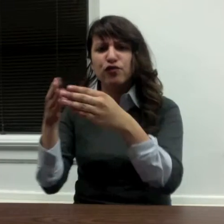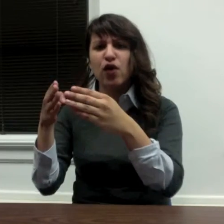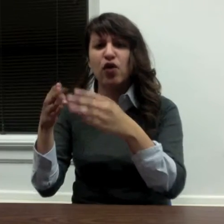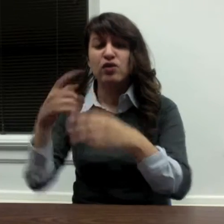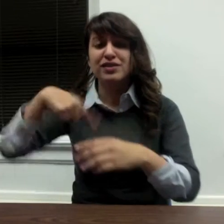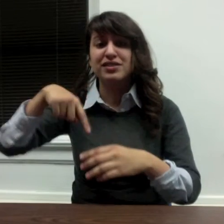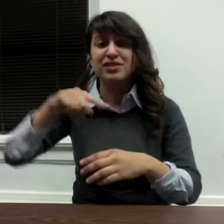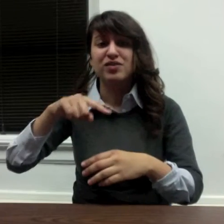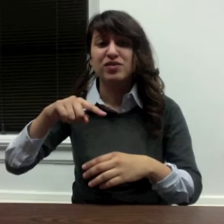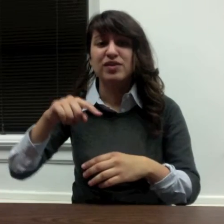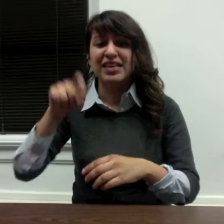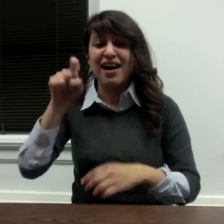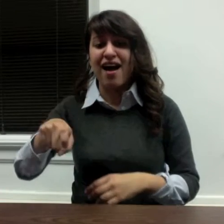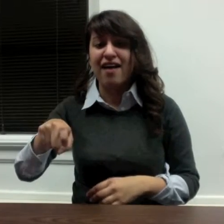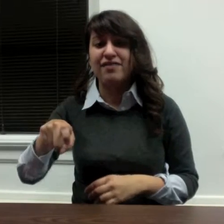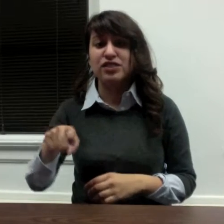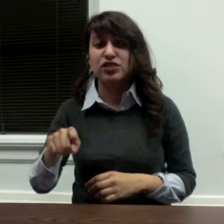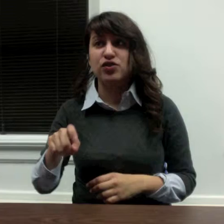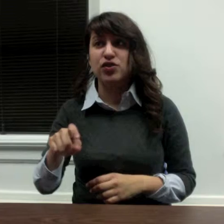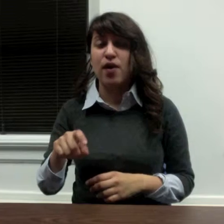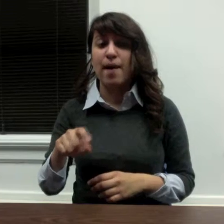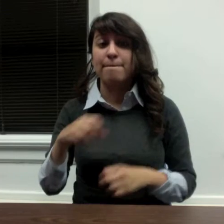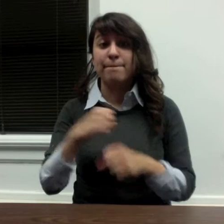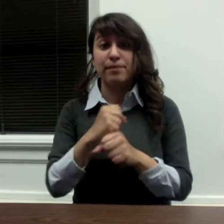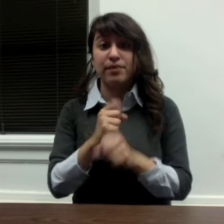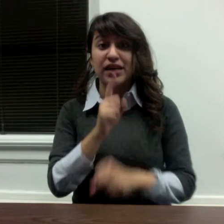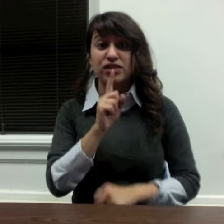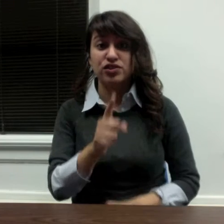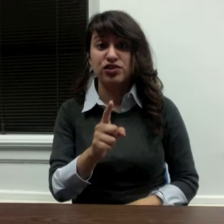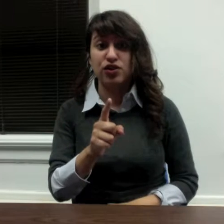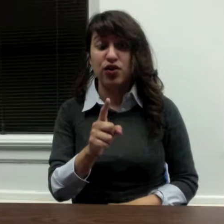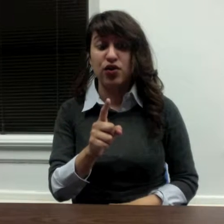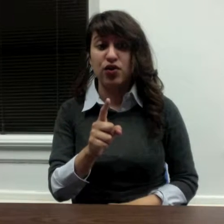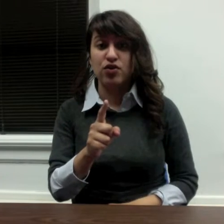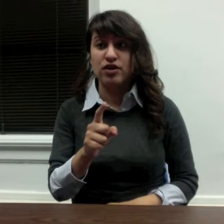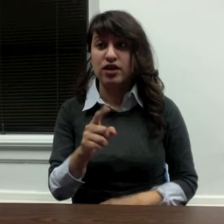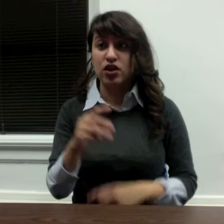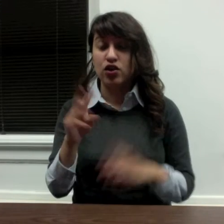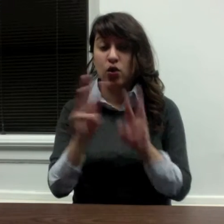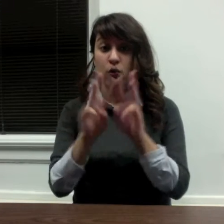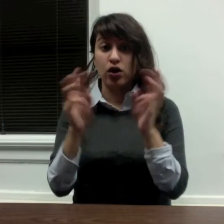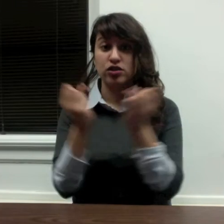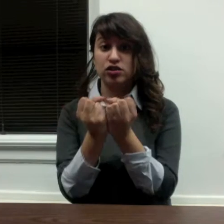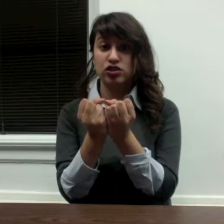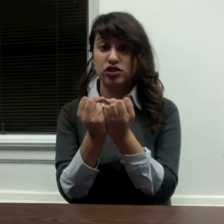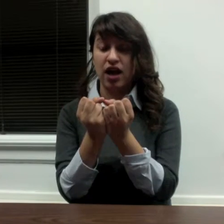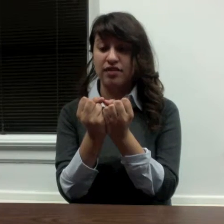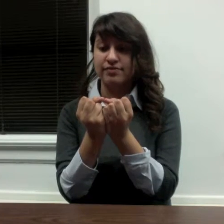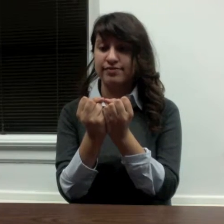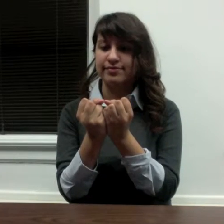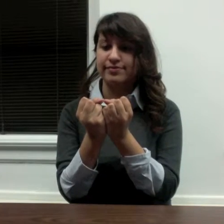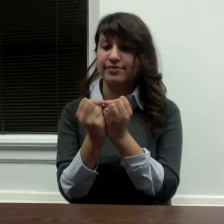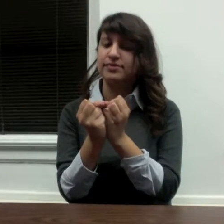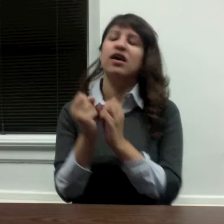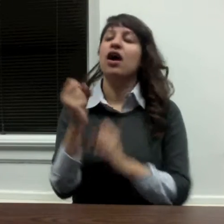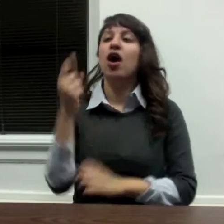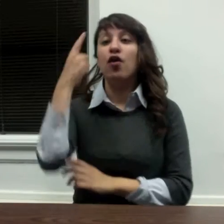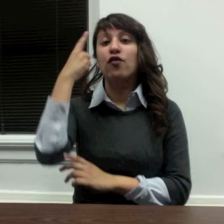our constituents. Constituents meaning all of the interpreters in our region who would be coming to